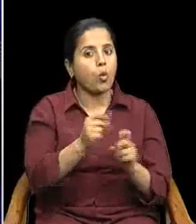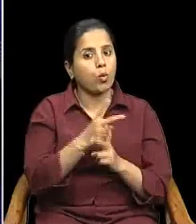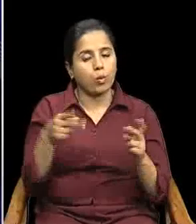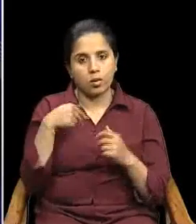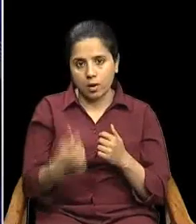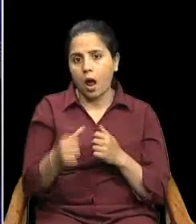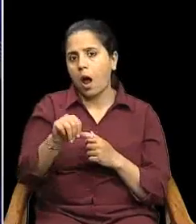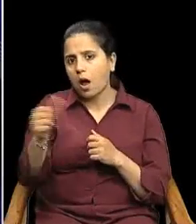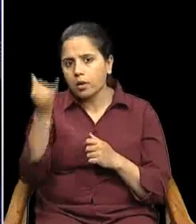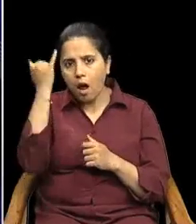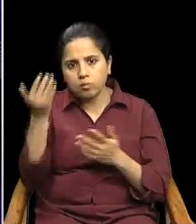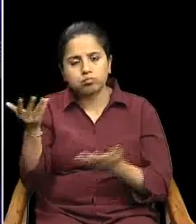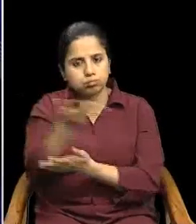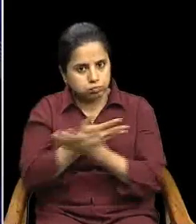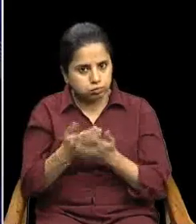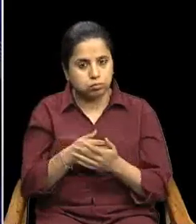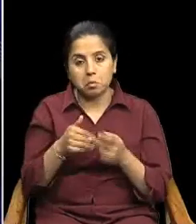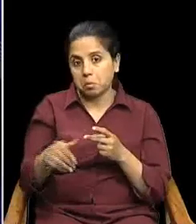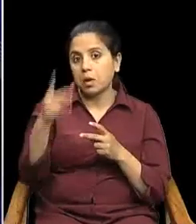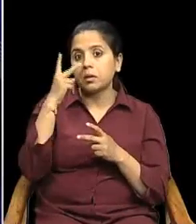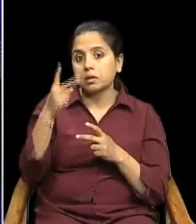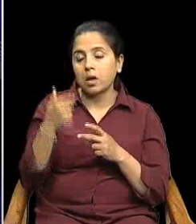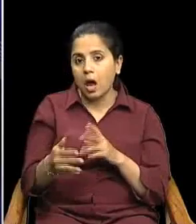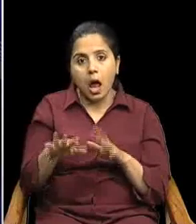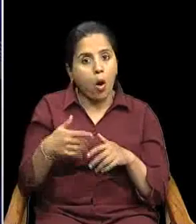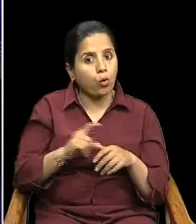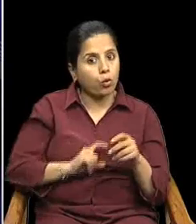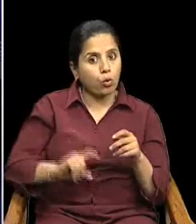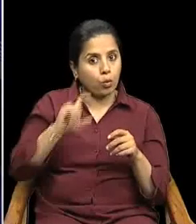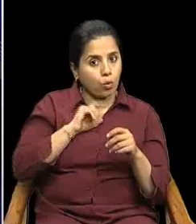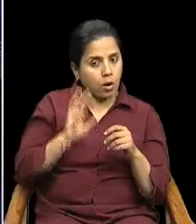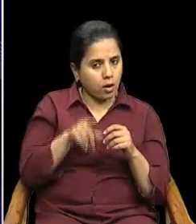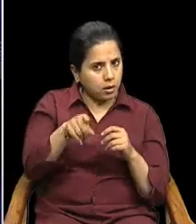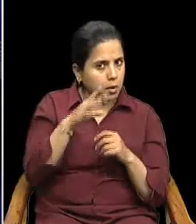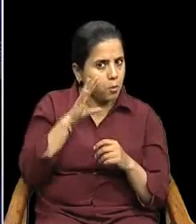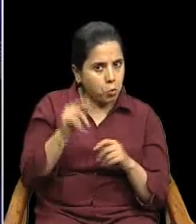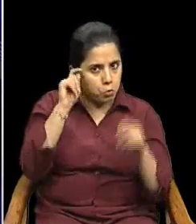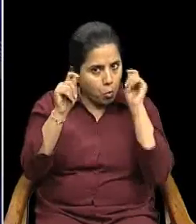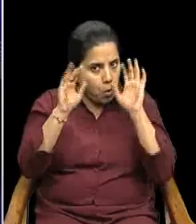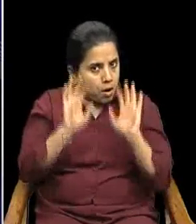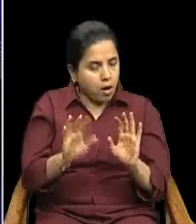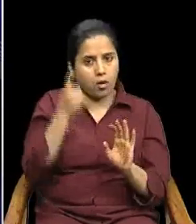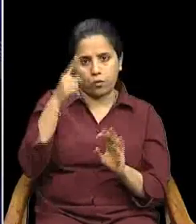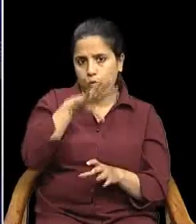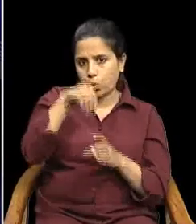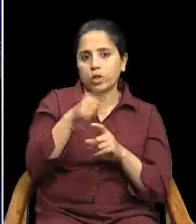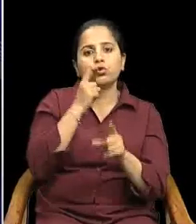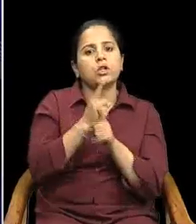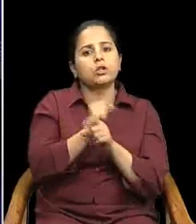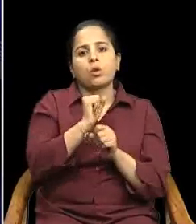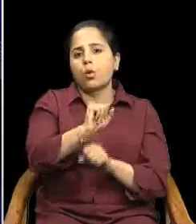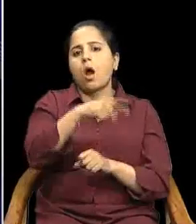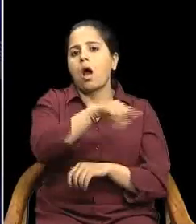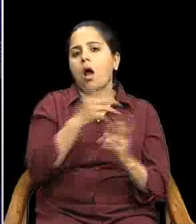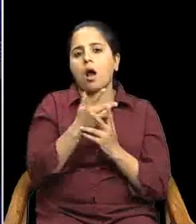the others. Let's see how confidence plays a vital role in case of teachers.